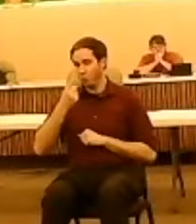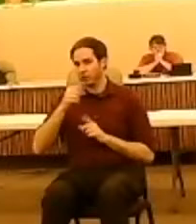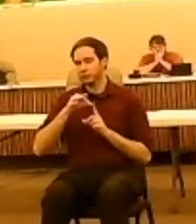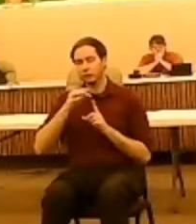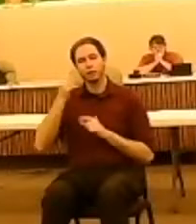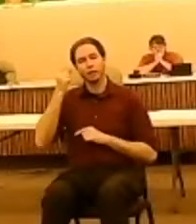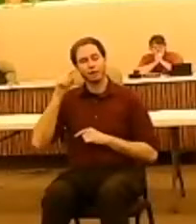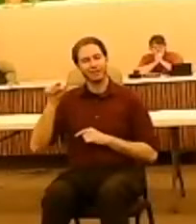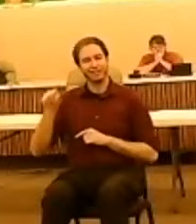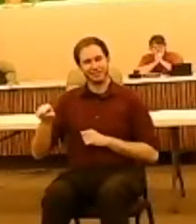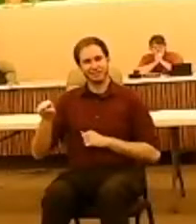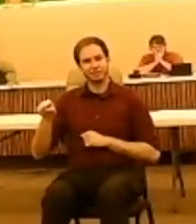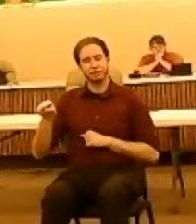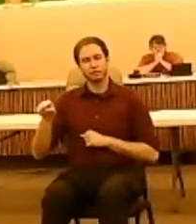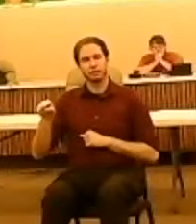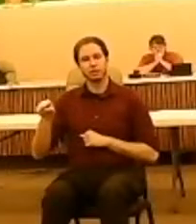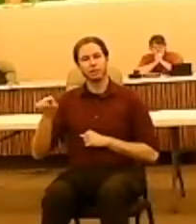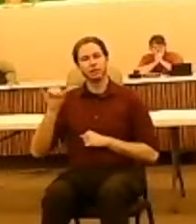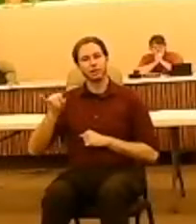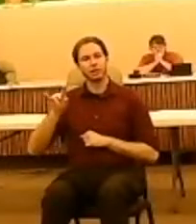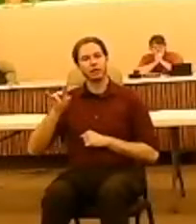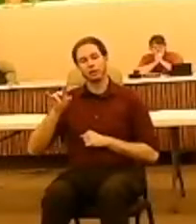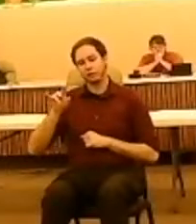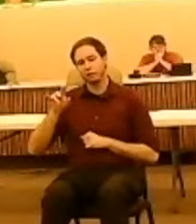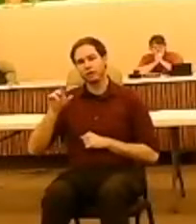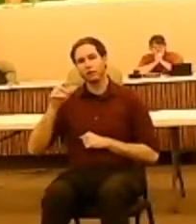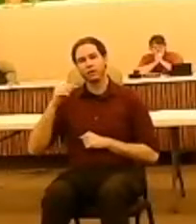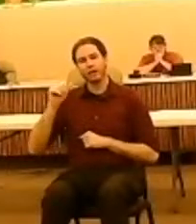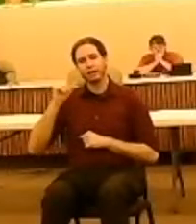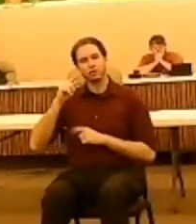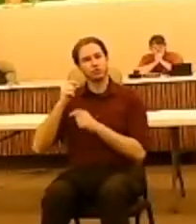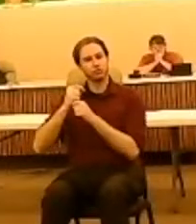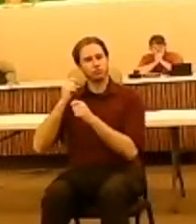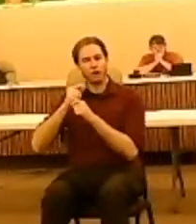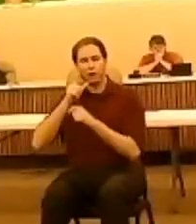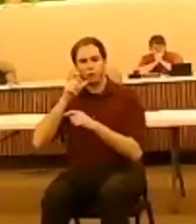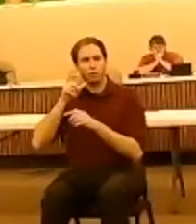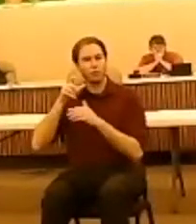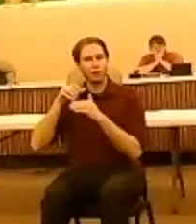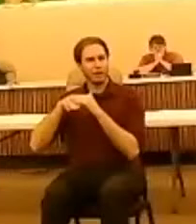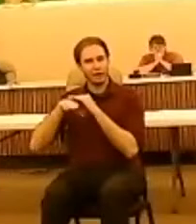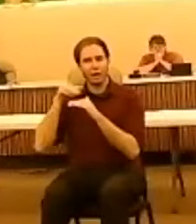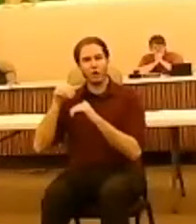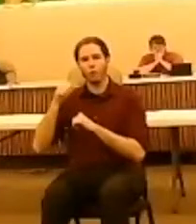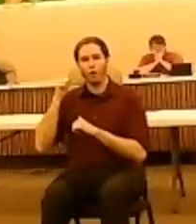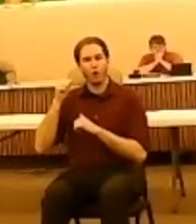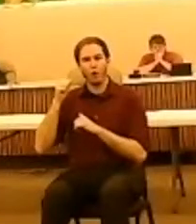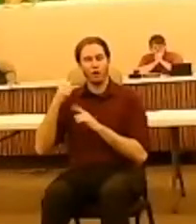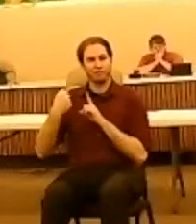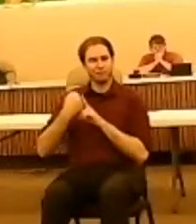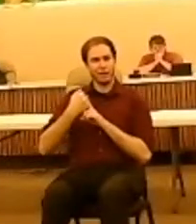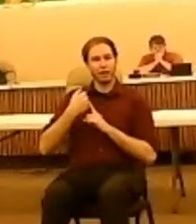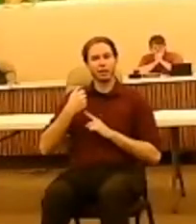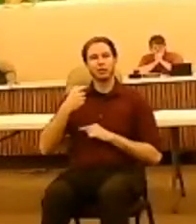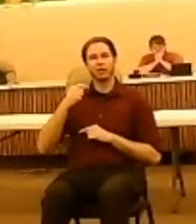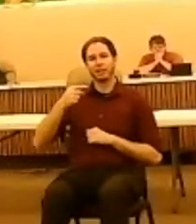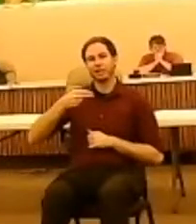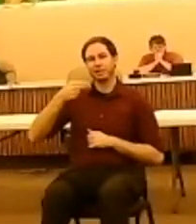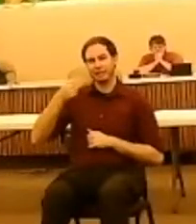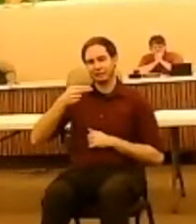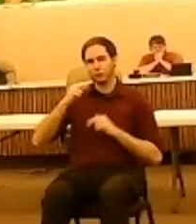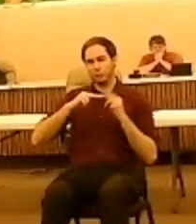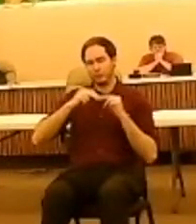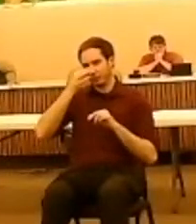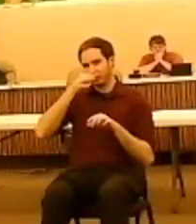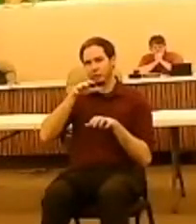that the vibrations of any trucks going in and out will not affect the historic buildings in